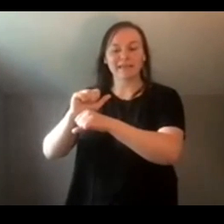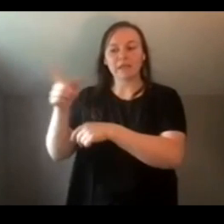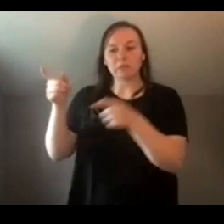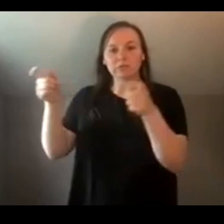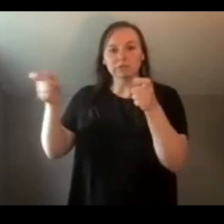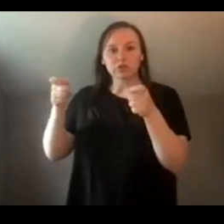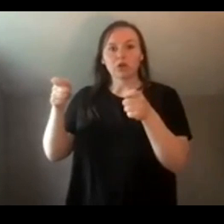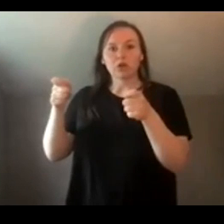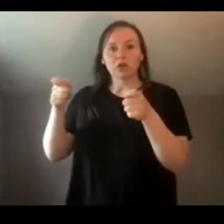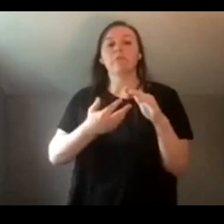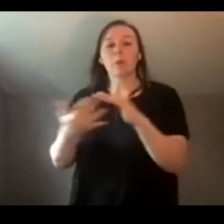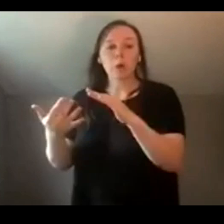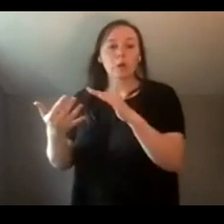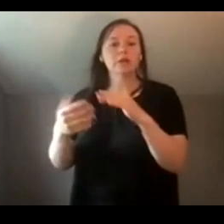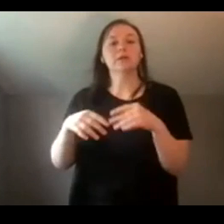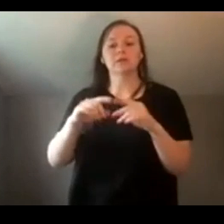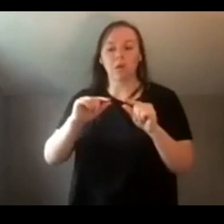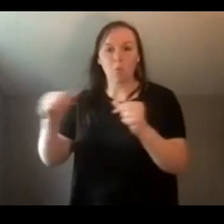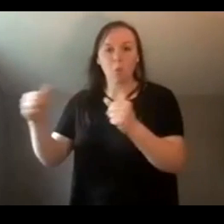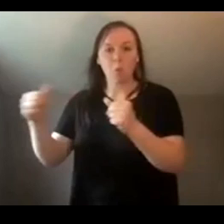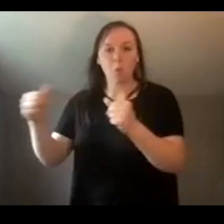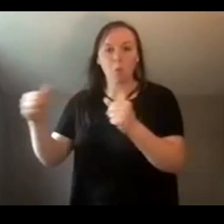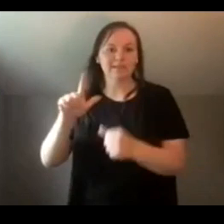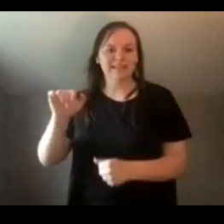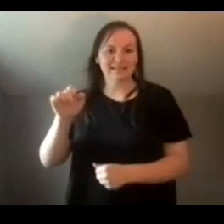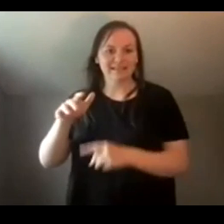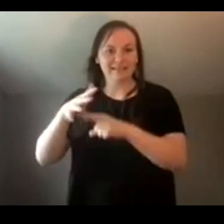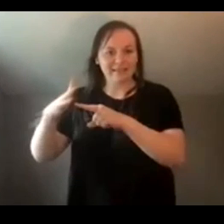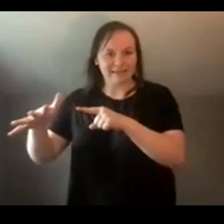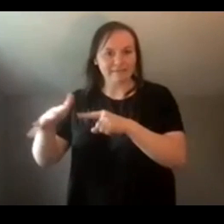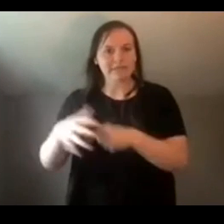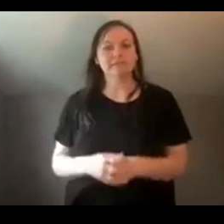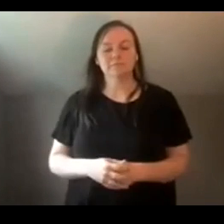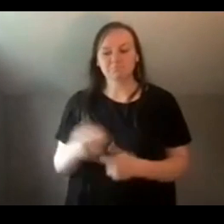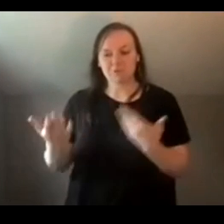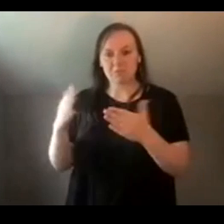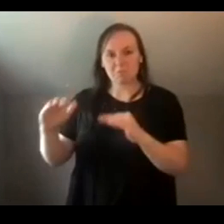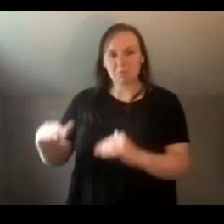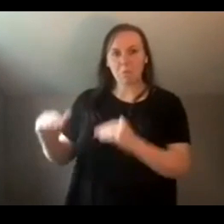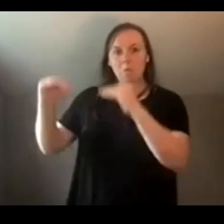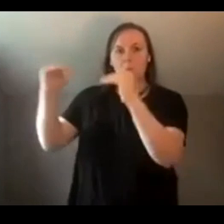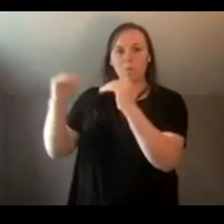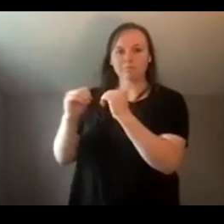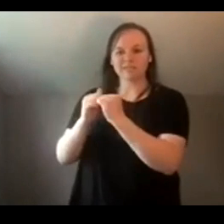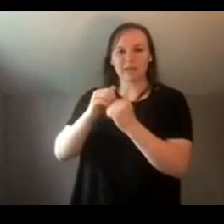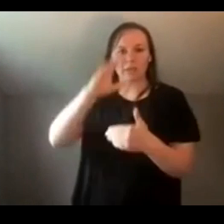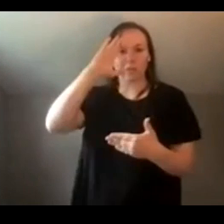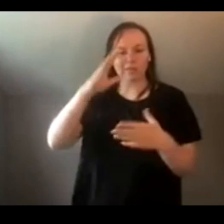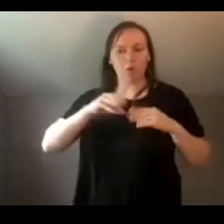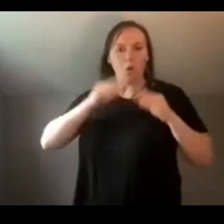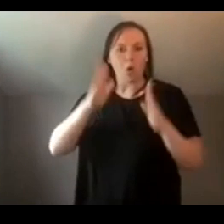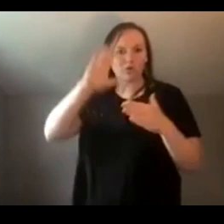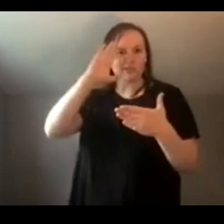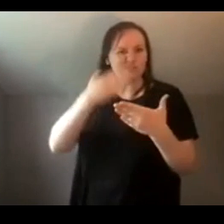leaves. Mr. Lewis's son had probably grown up with Spottswood, and so he taught